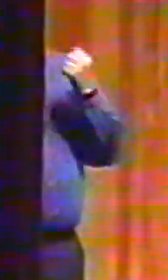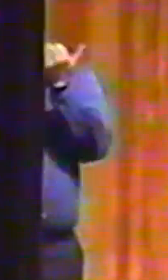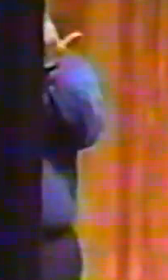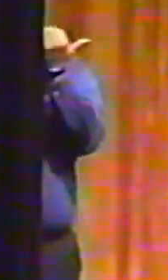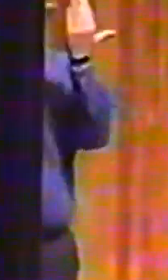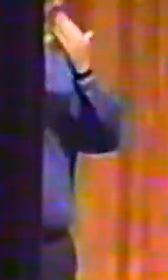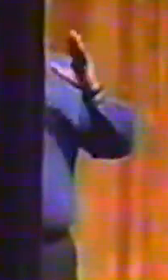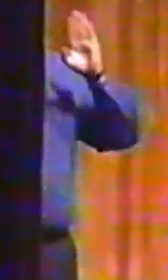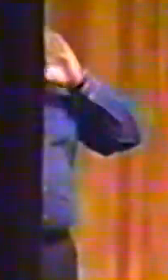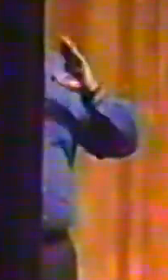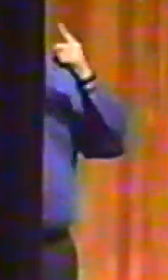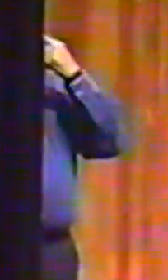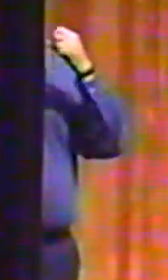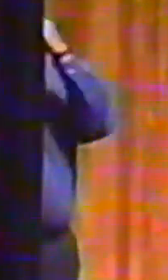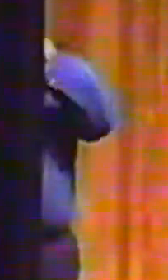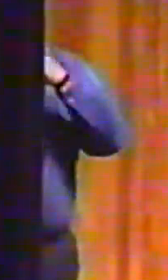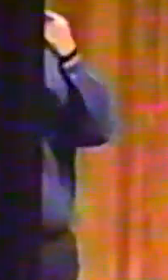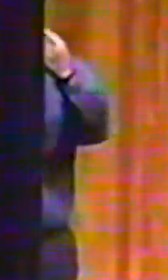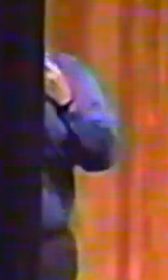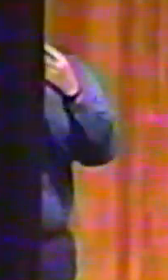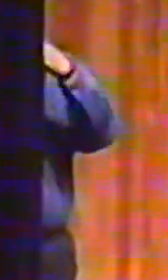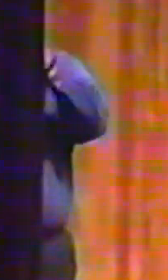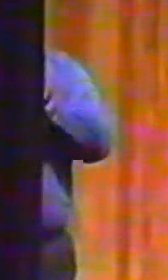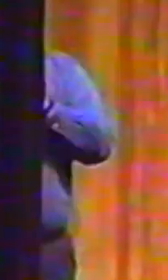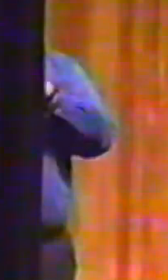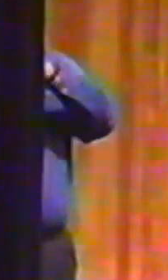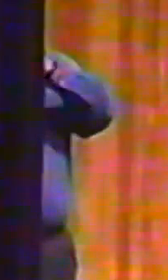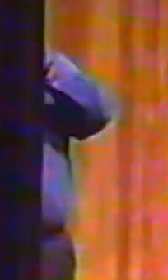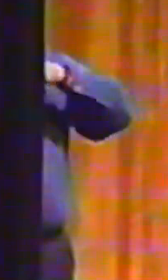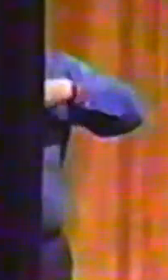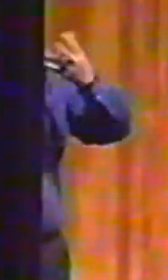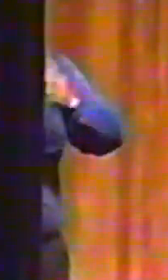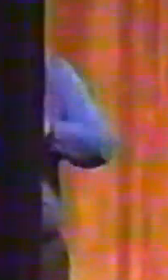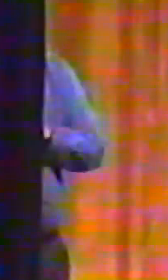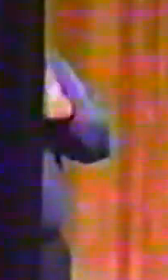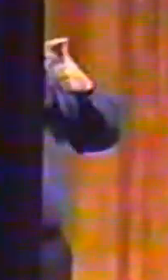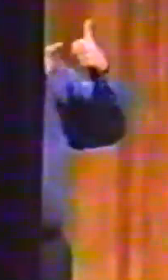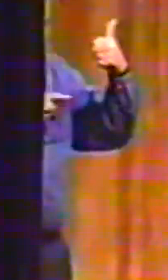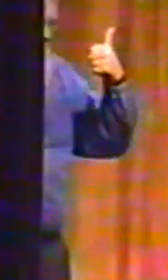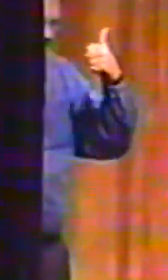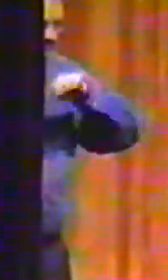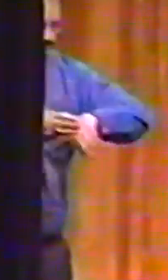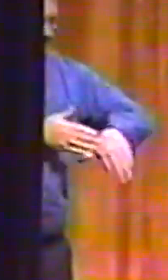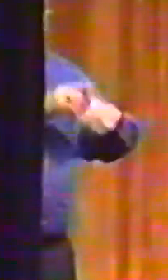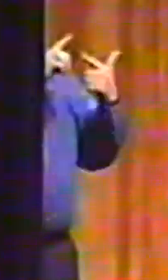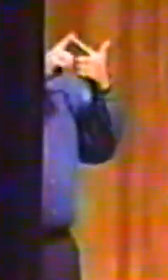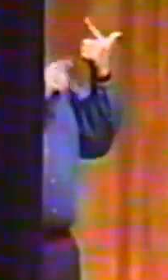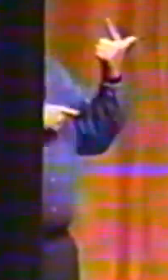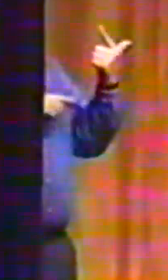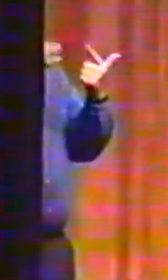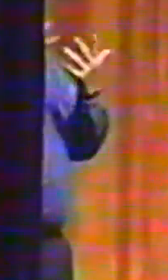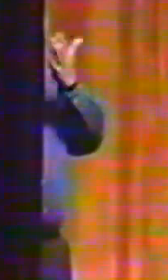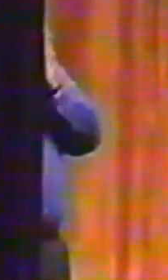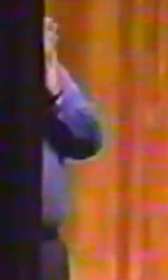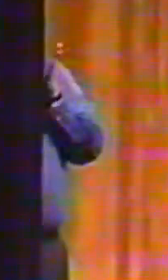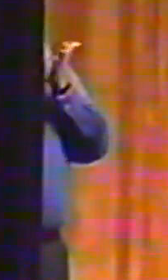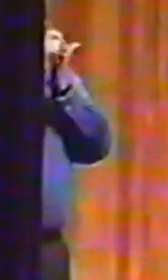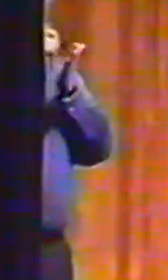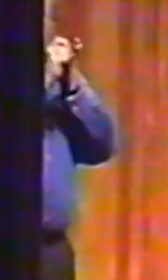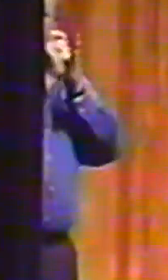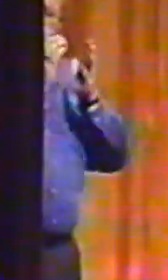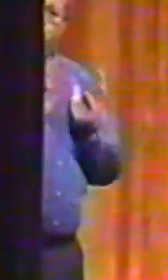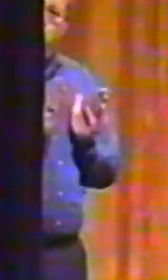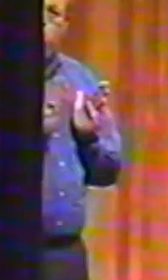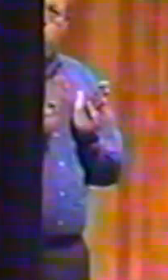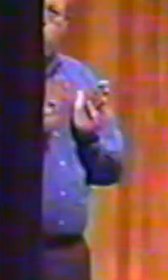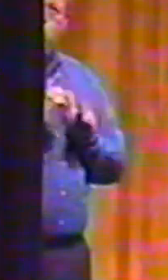want to wage that fight. That's tip number one. Tip number two: if you want to be a writer, you